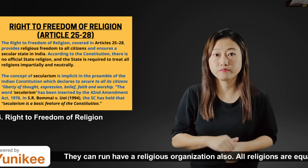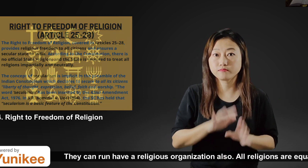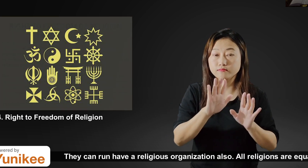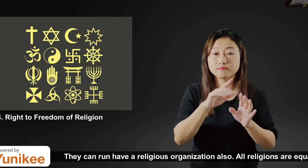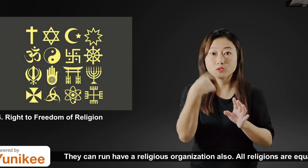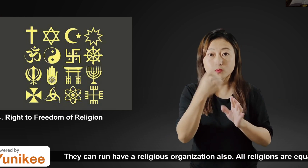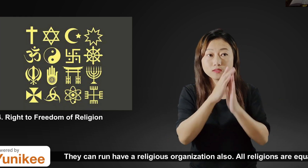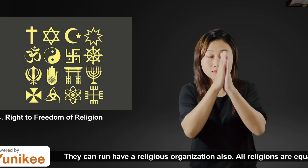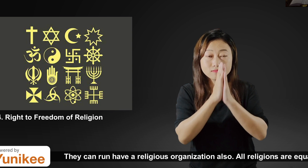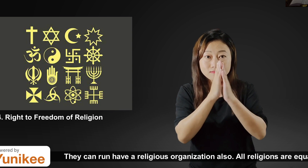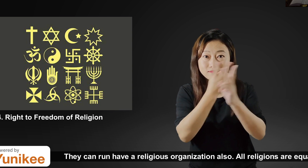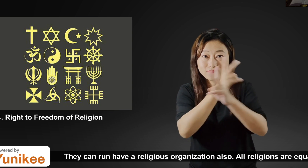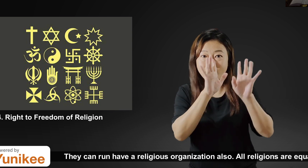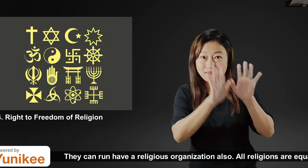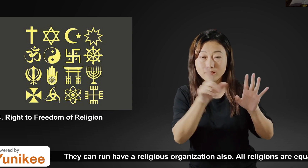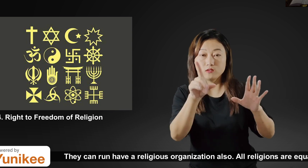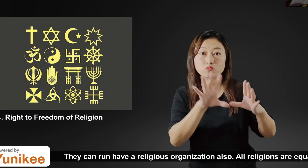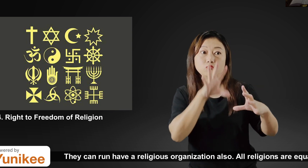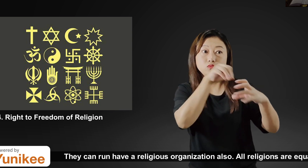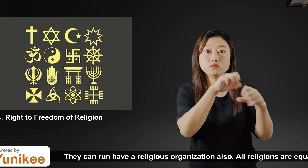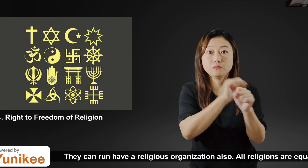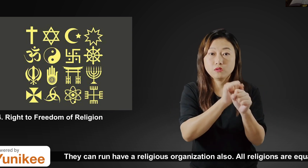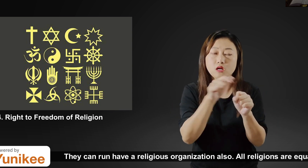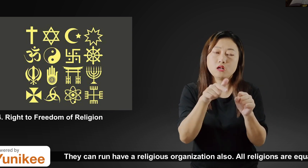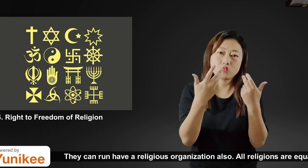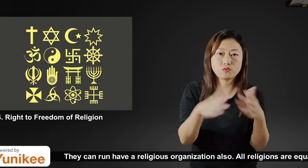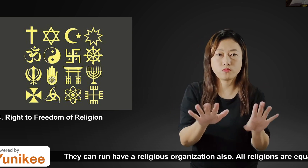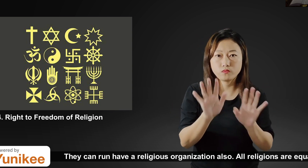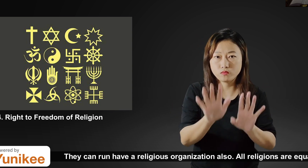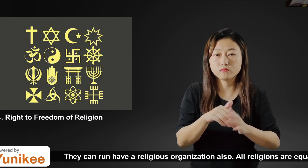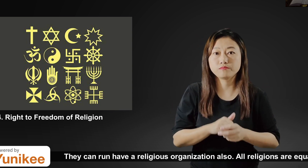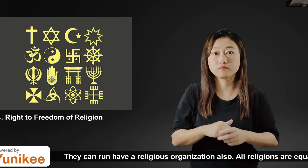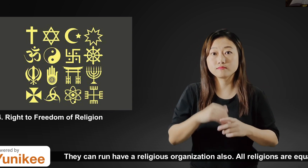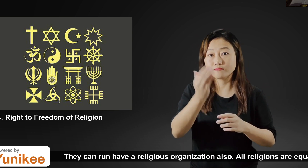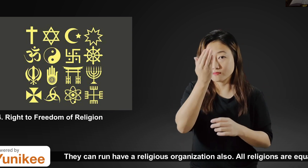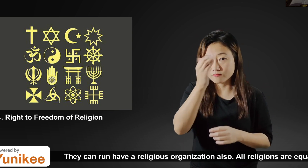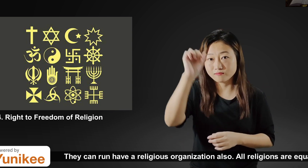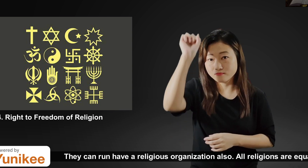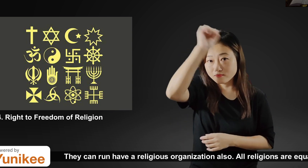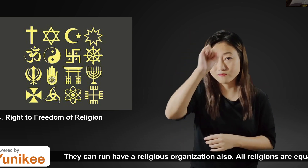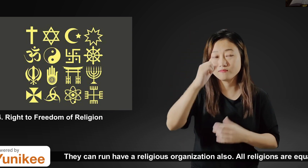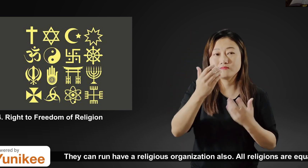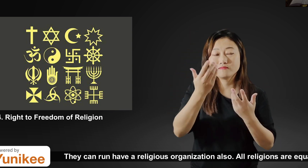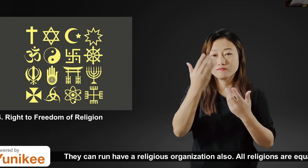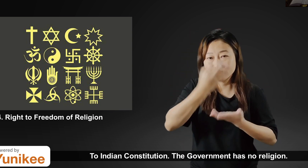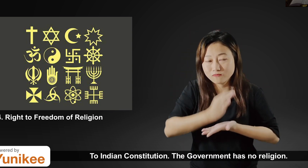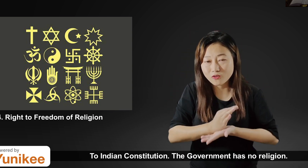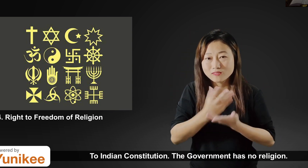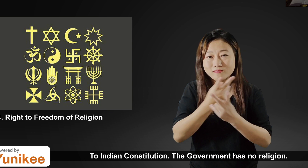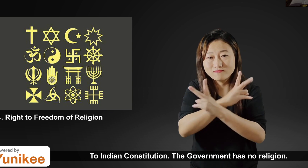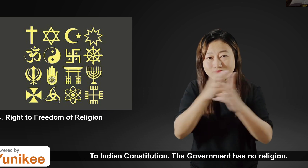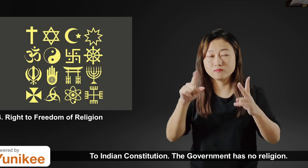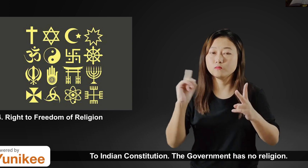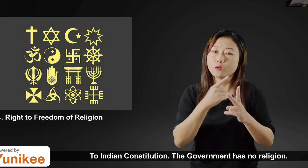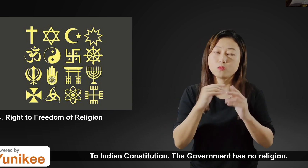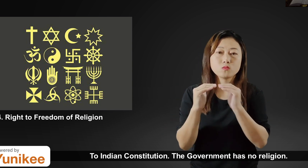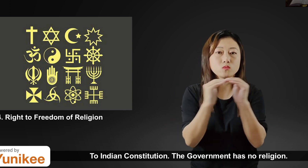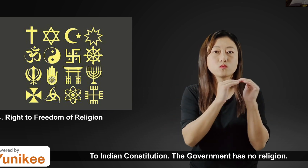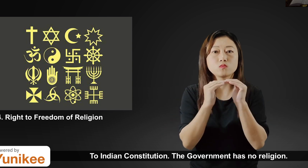they can run have a religious organization also all religions are equal to indian constitution